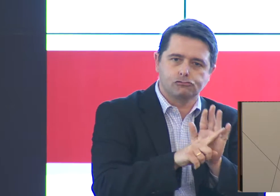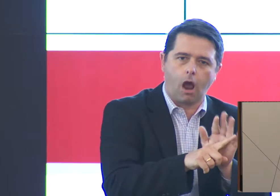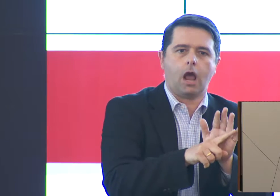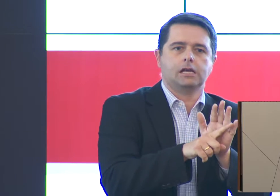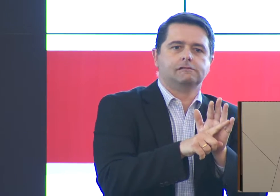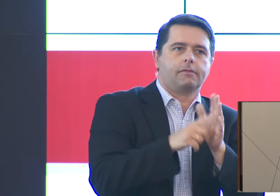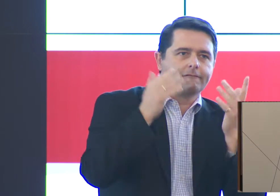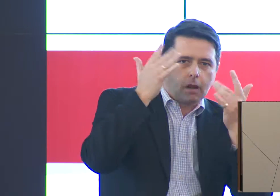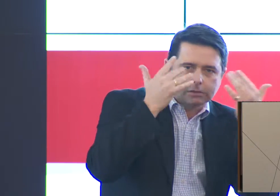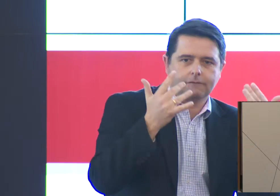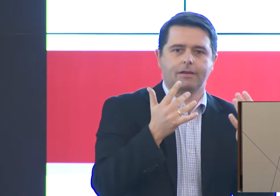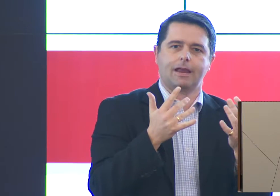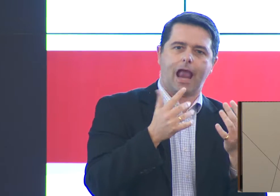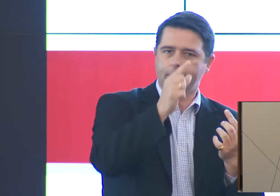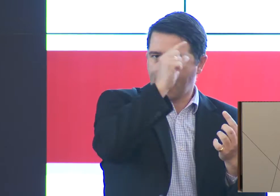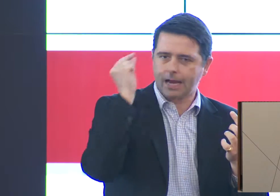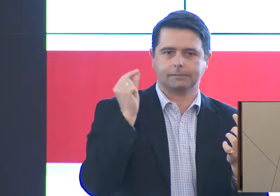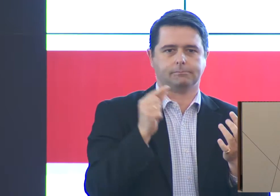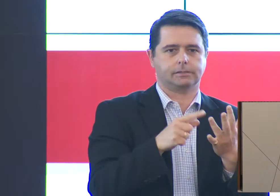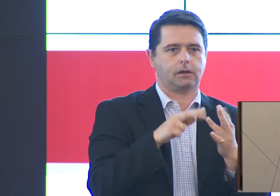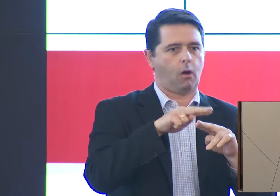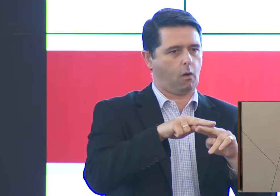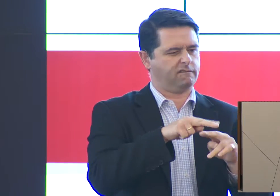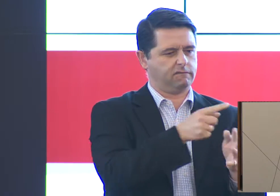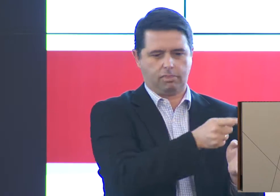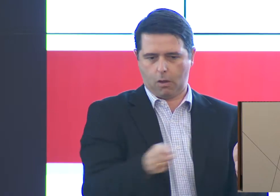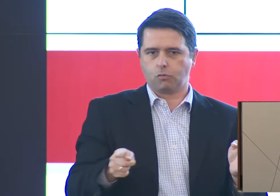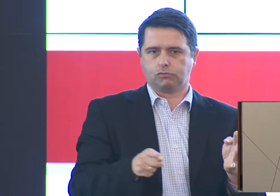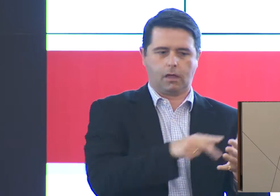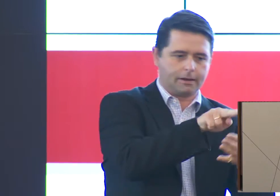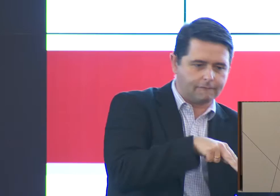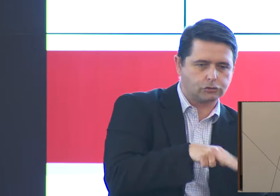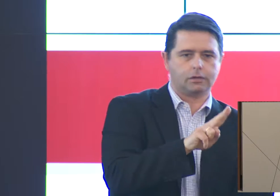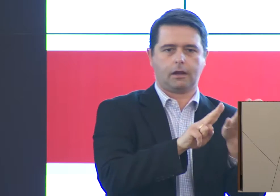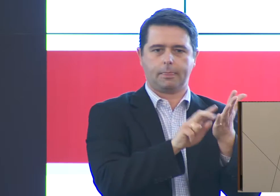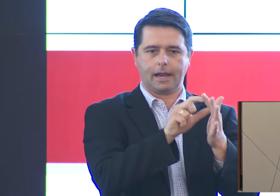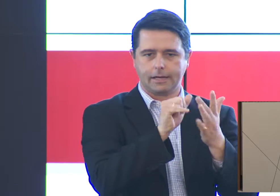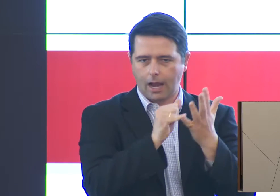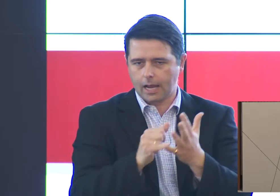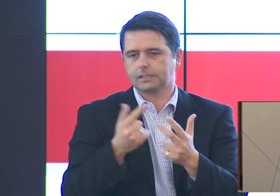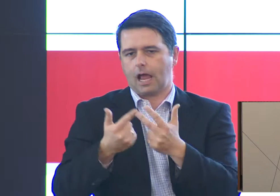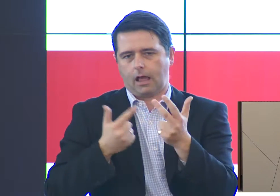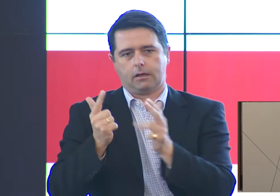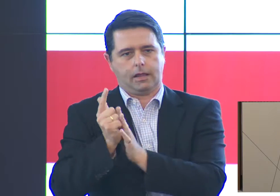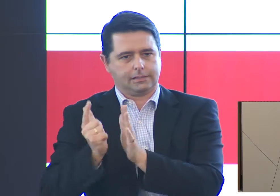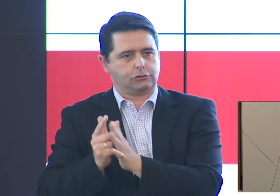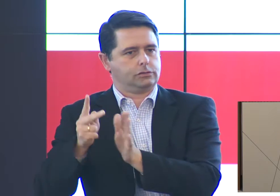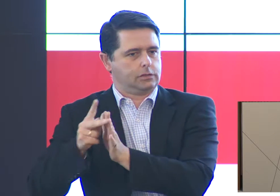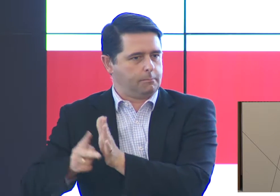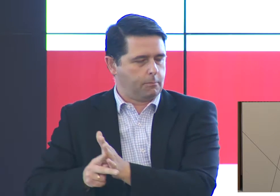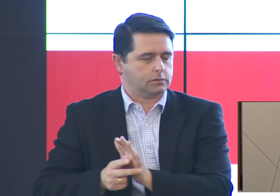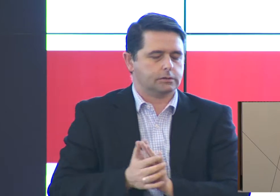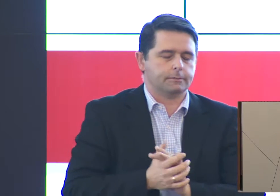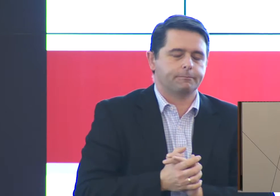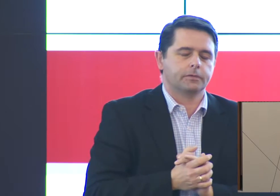if you like. So the actions that drive the philosophies, the aims and the goals of the convention, the NDIS and